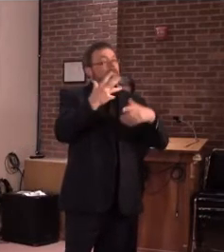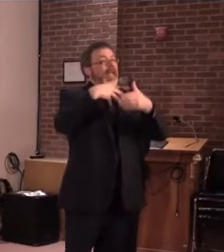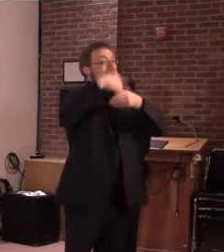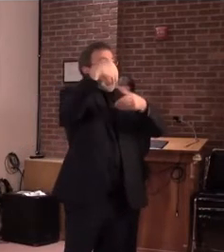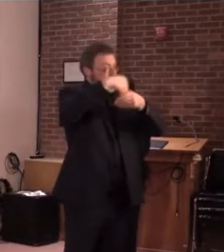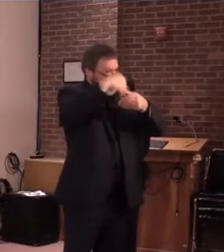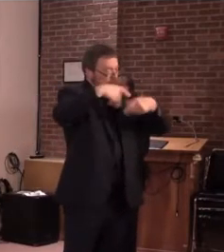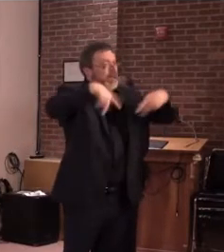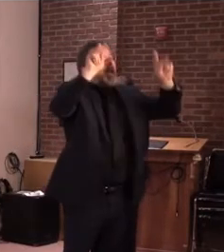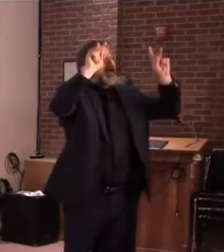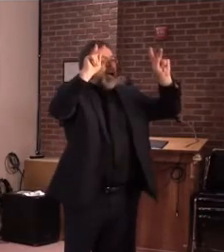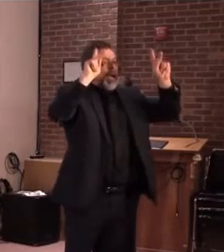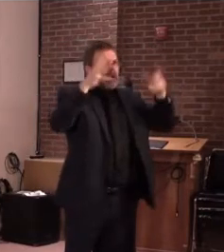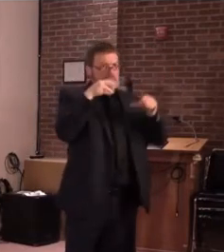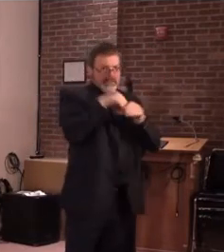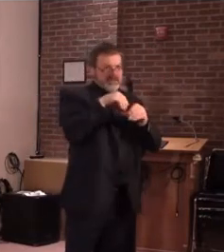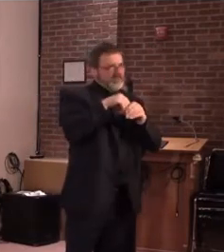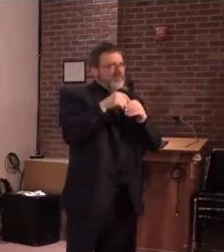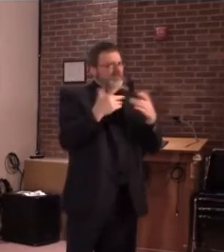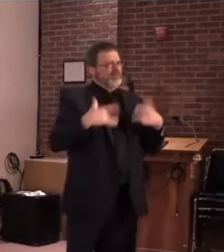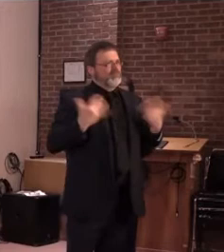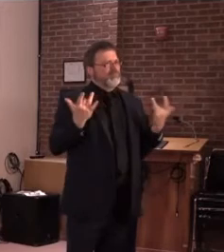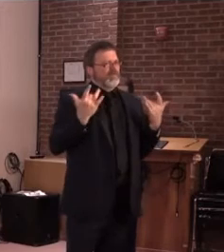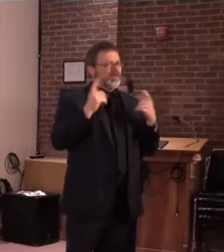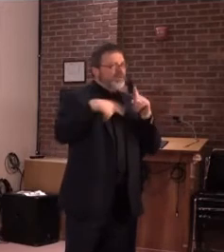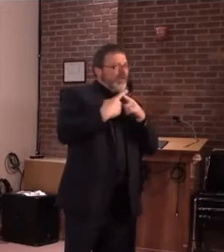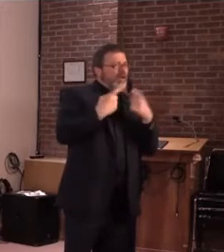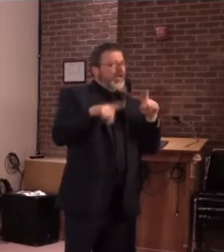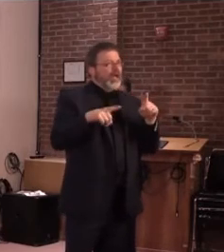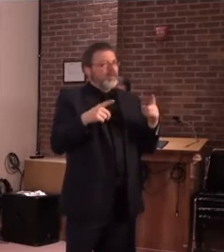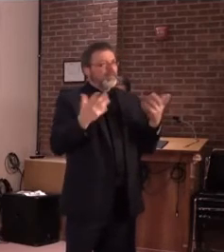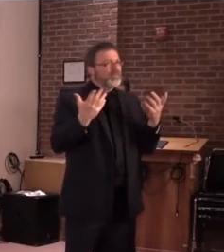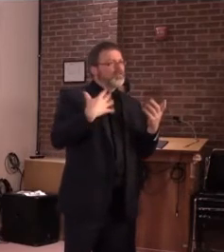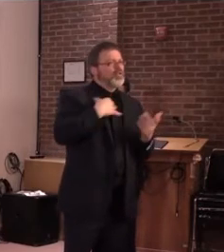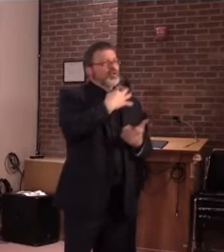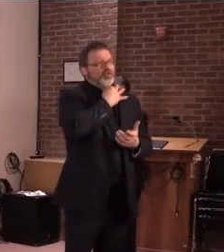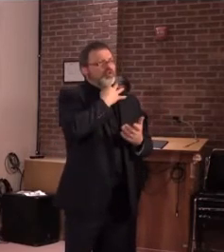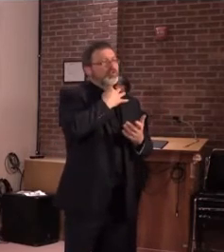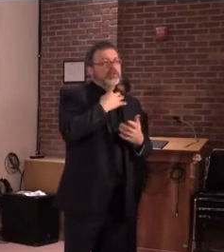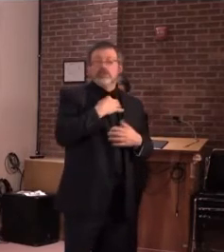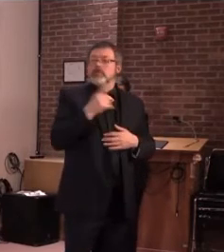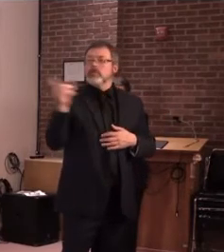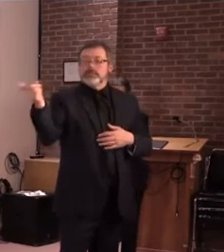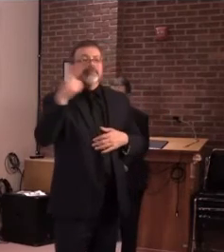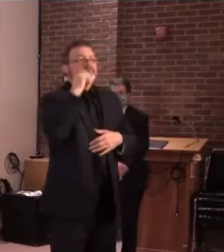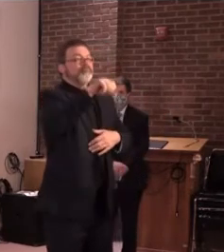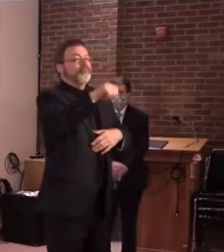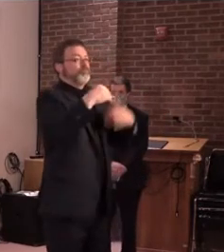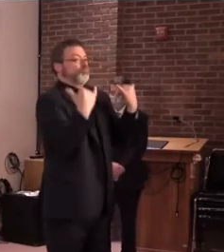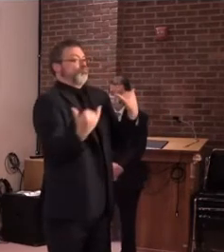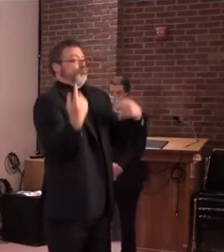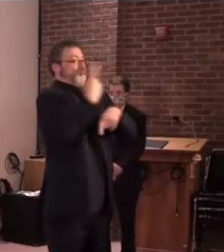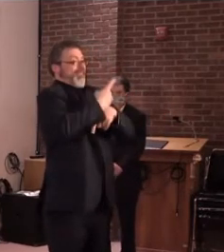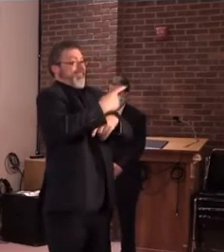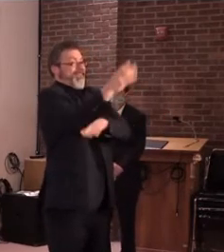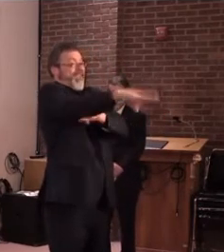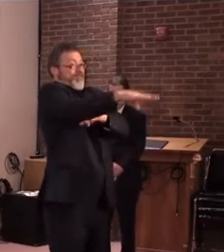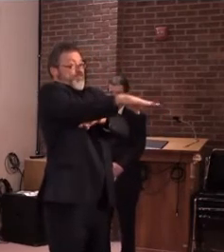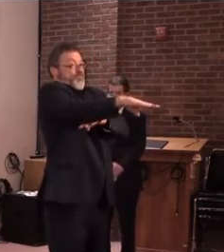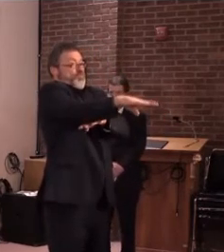Yeah, there'll be some guidelines submitted this afternoon, posted this afternoon on outdoor dining, and I would